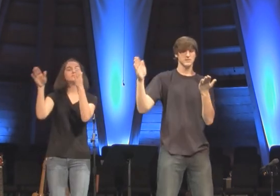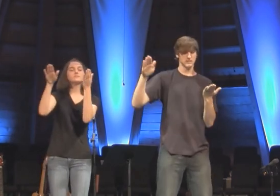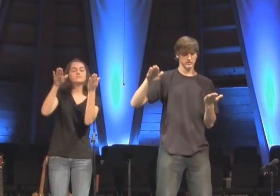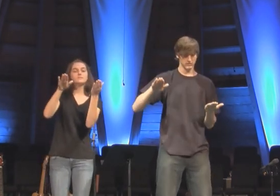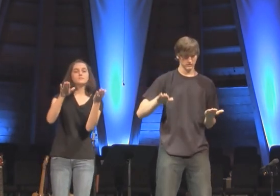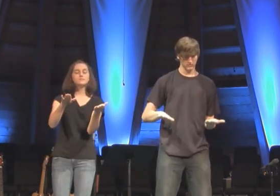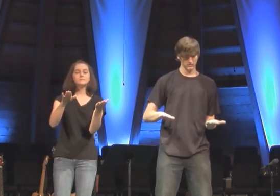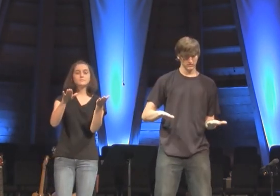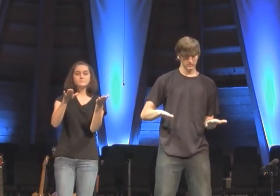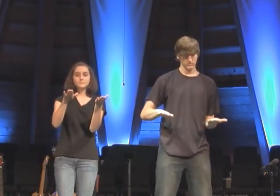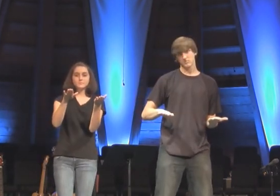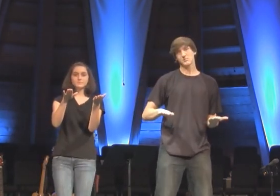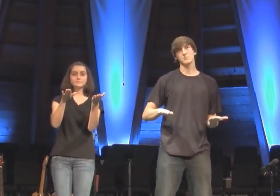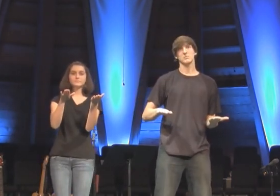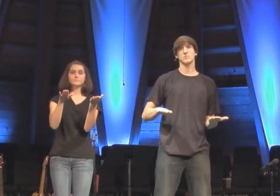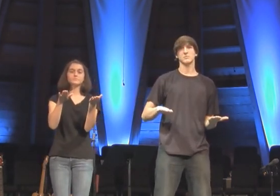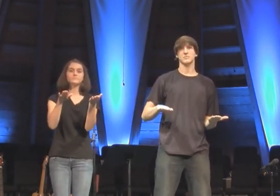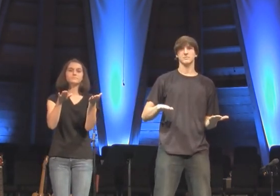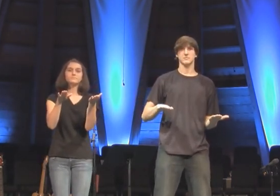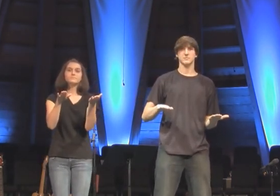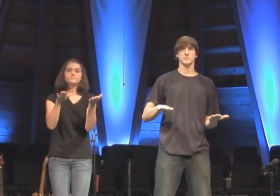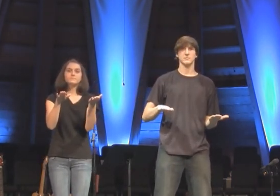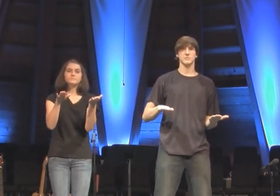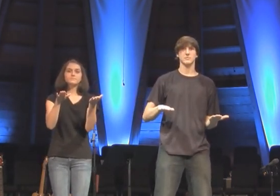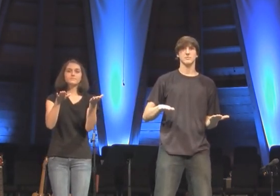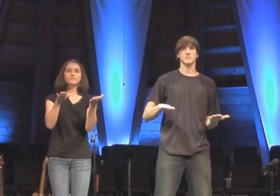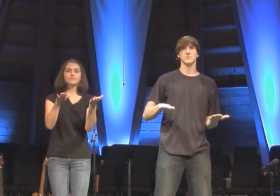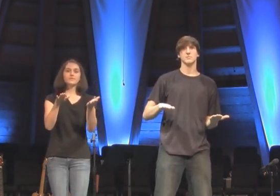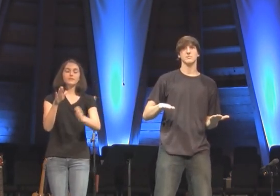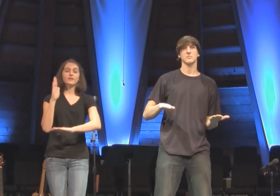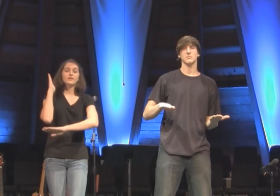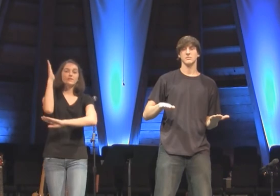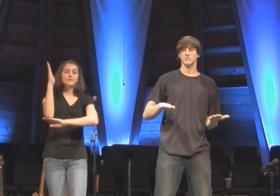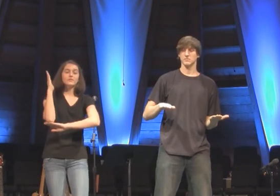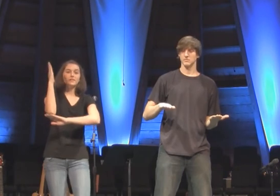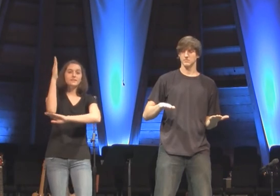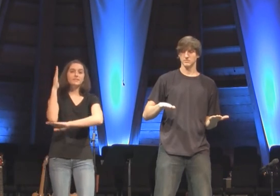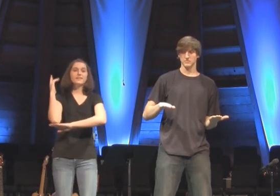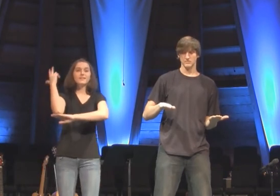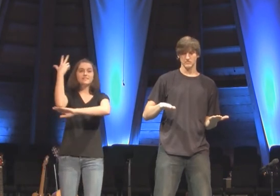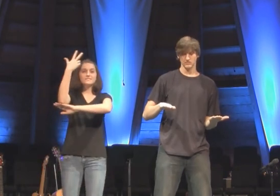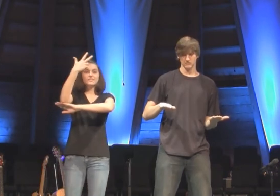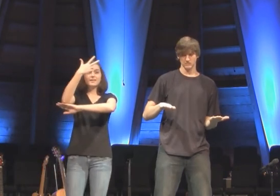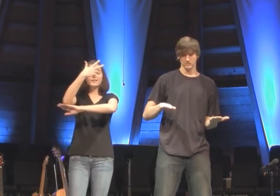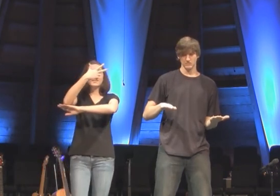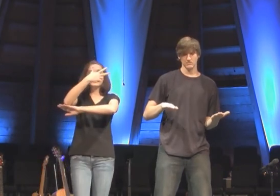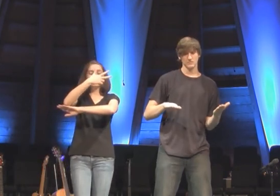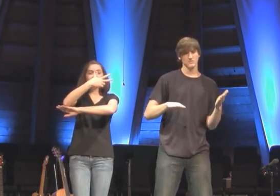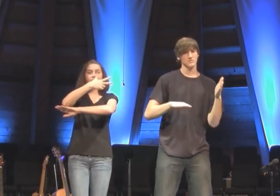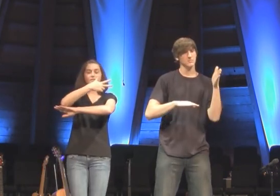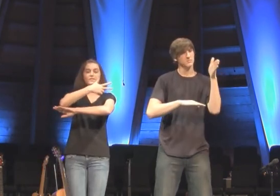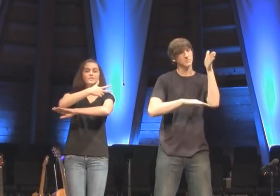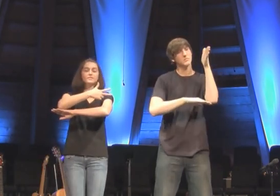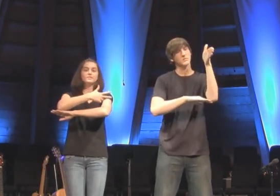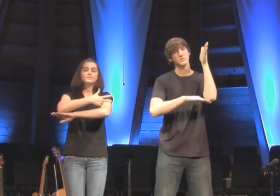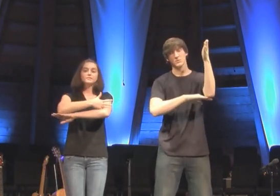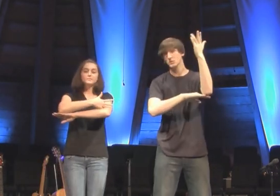died Three days later, three days later, three